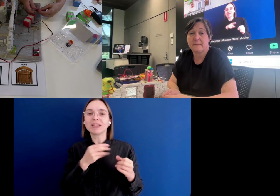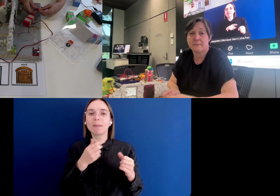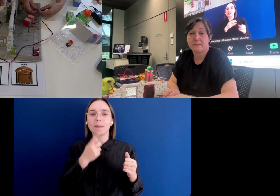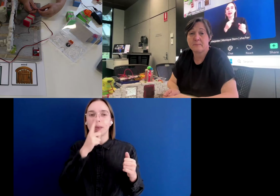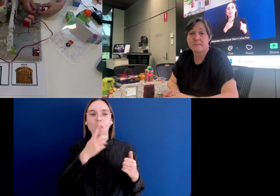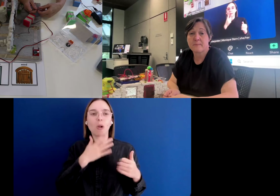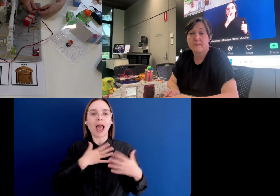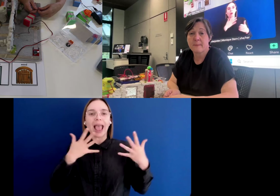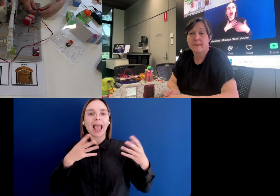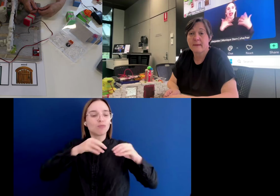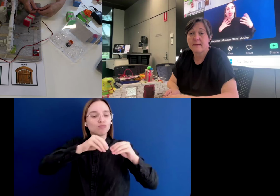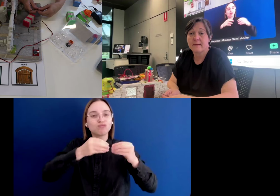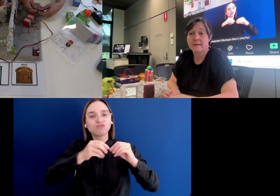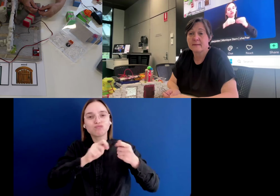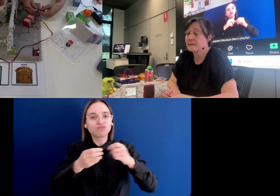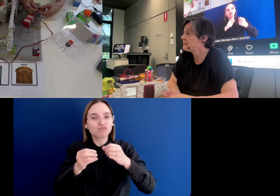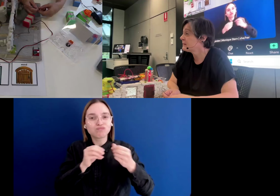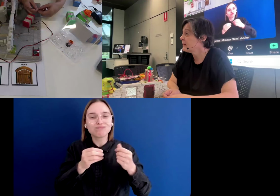originally.